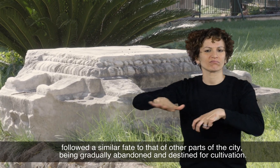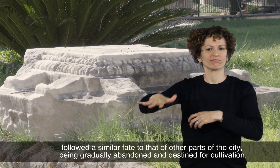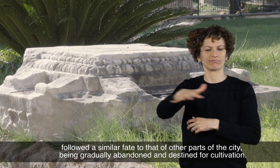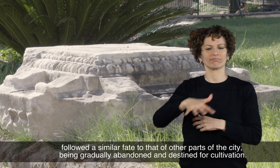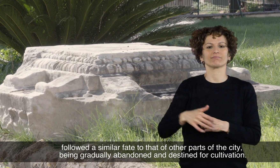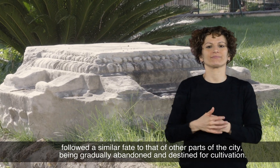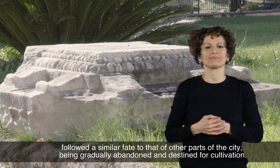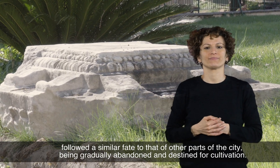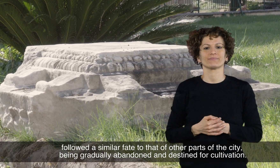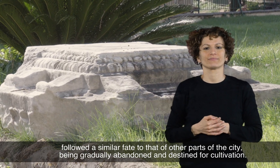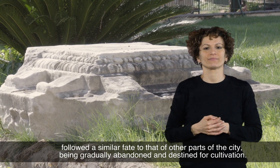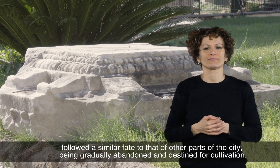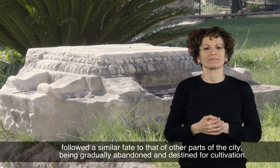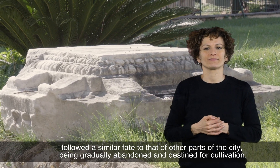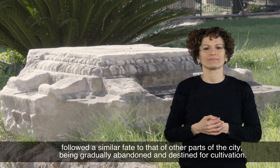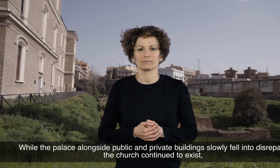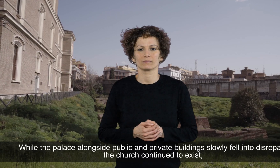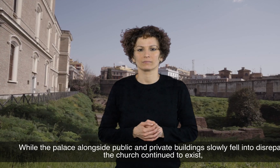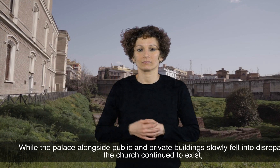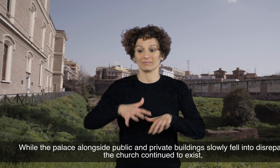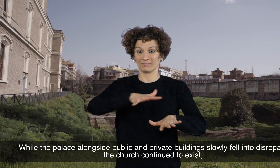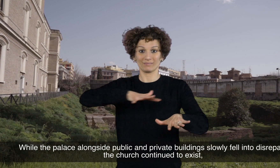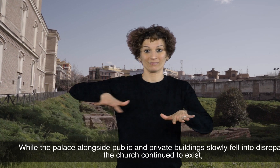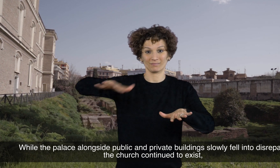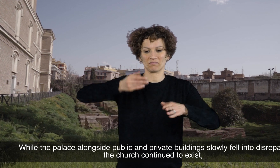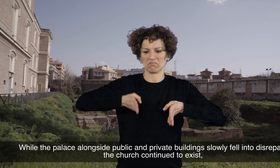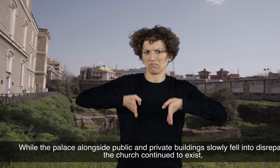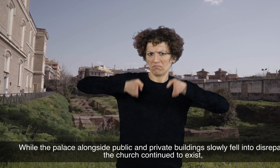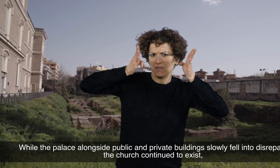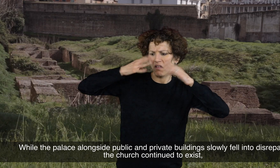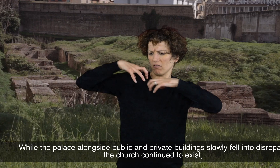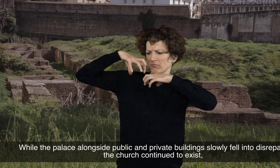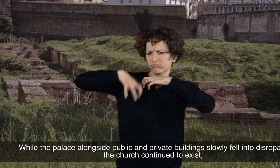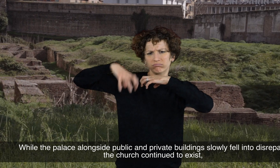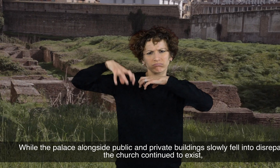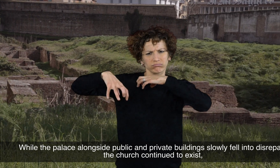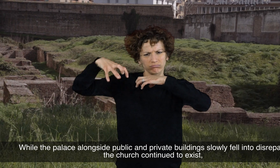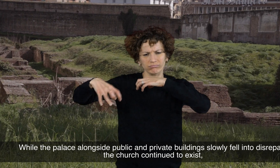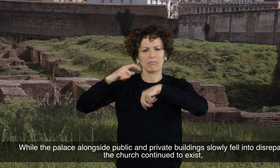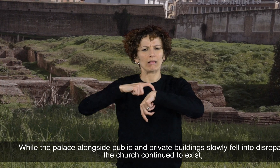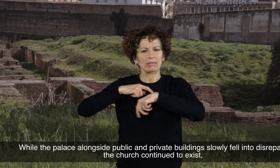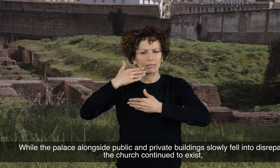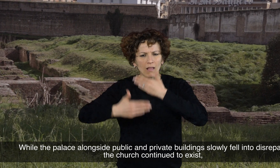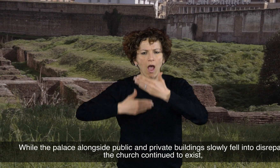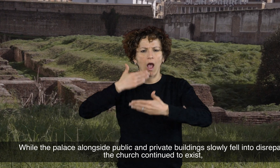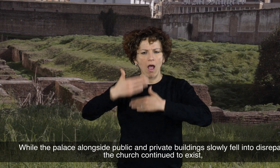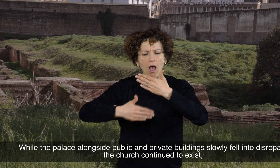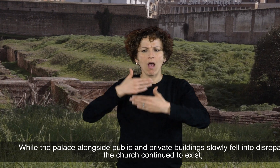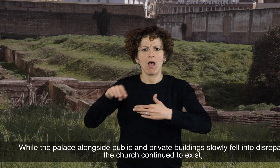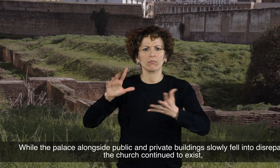and destined for cultivation. While the palace alongside public and private buildings slowly fell